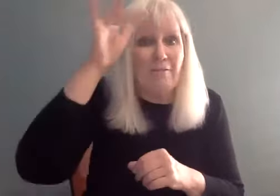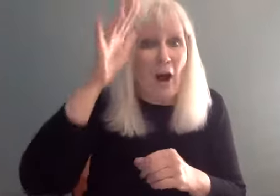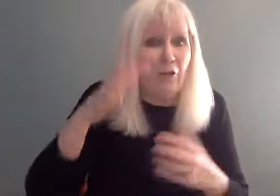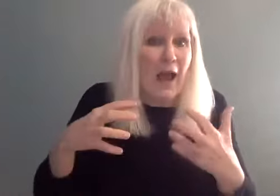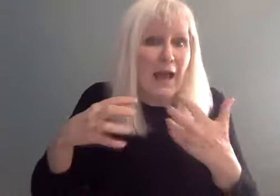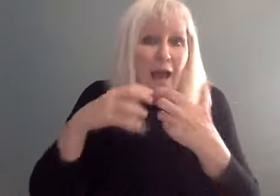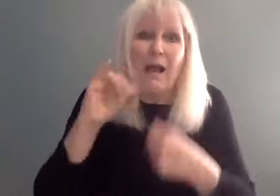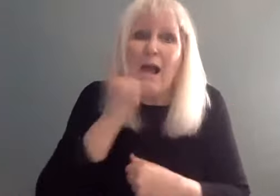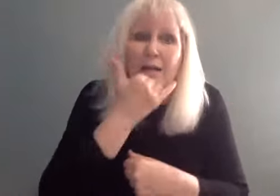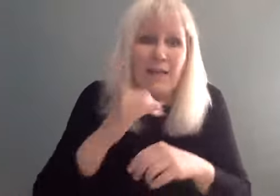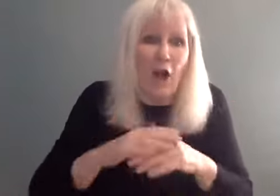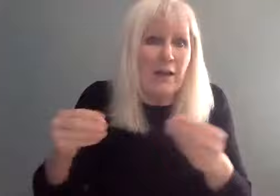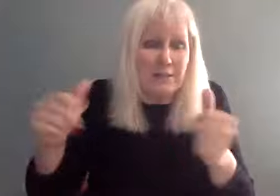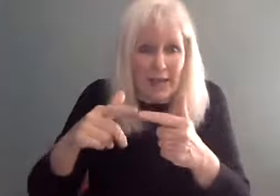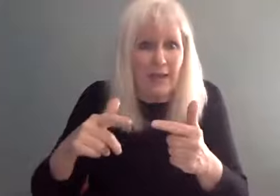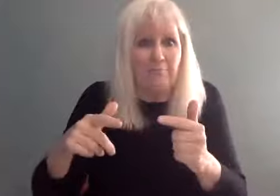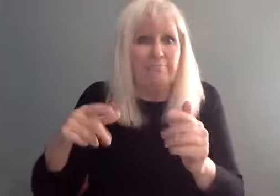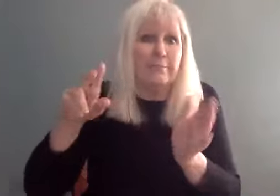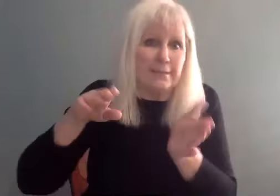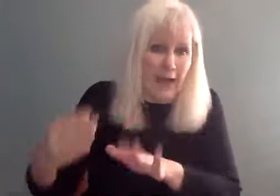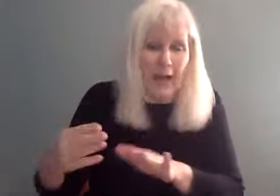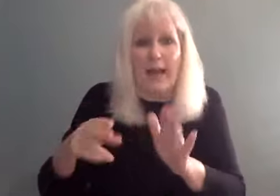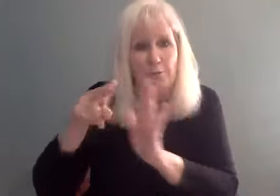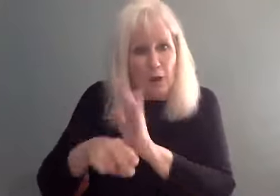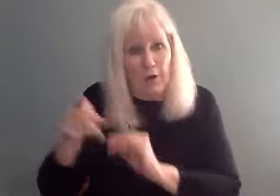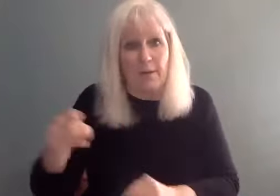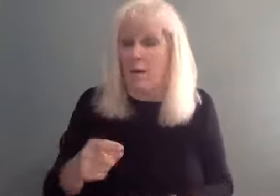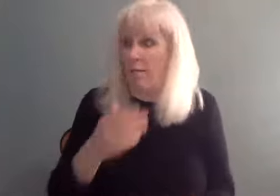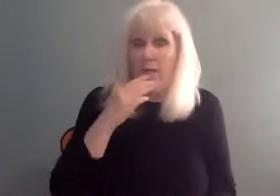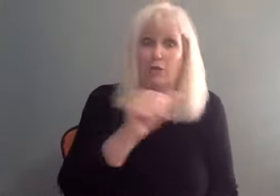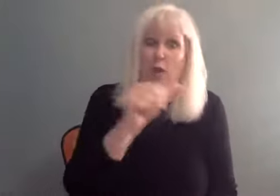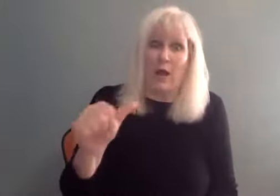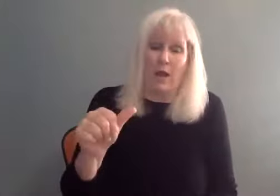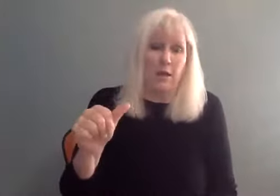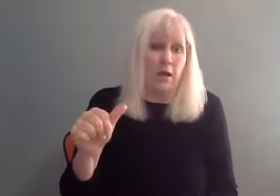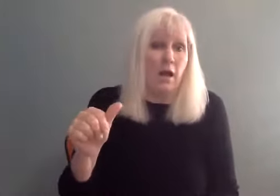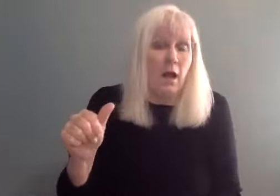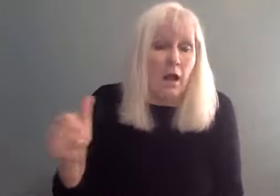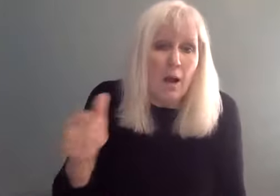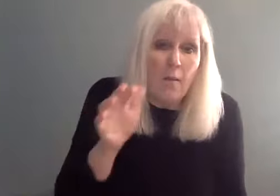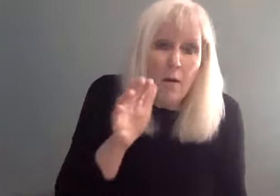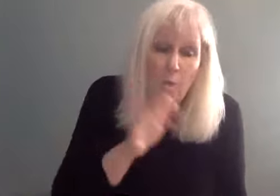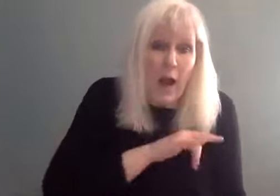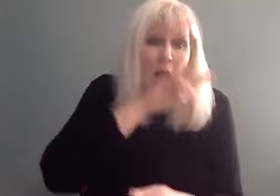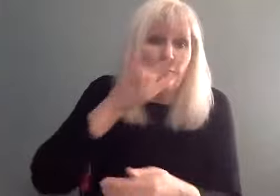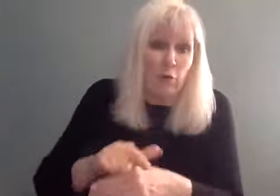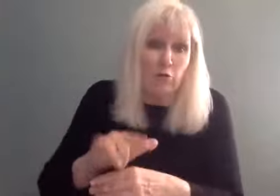1999. Quick, gone in a second. And I got to thank AA for being in my mother's kitchen when I got off the plane in Iowa. I got to thank you,